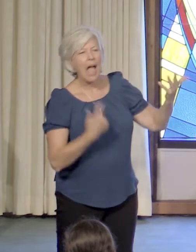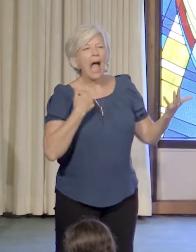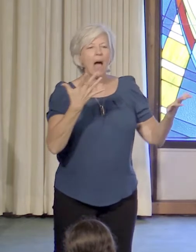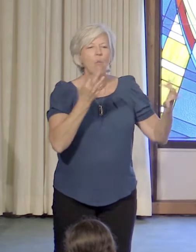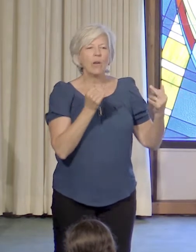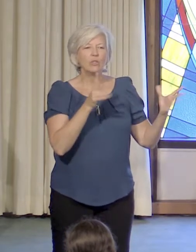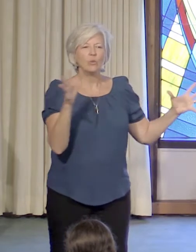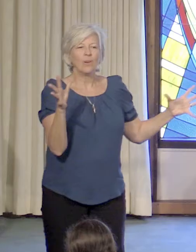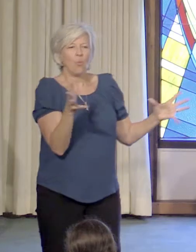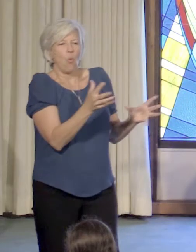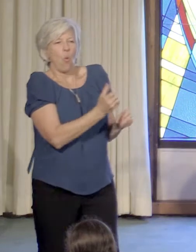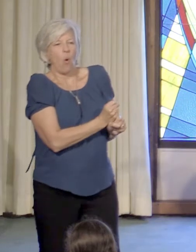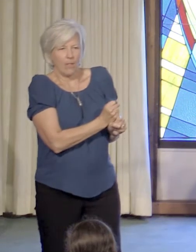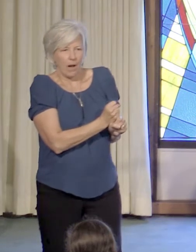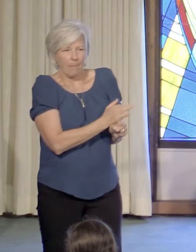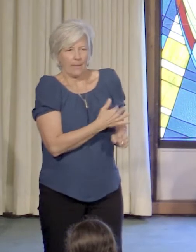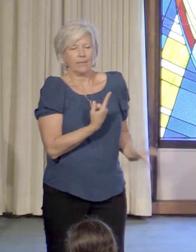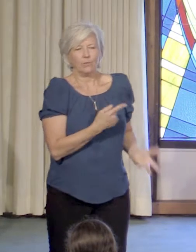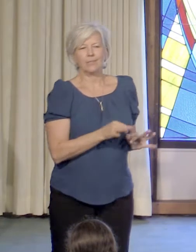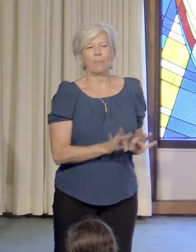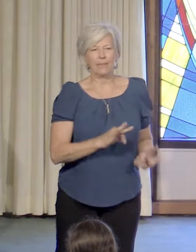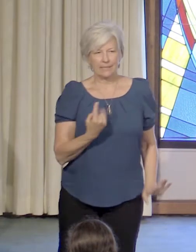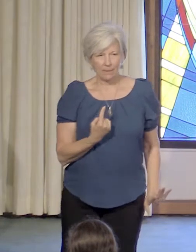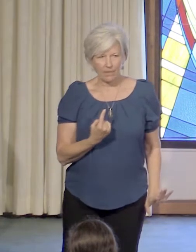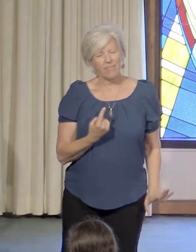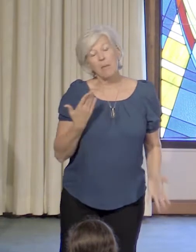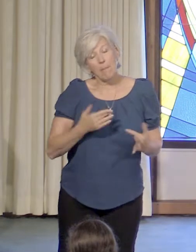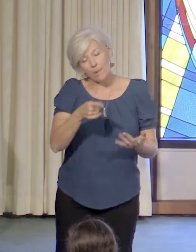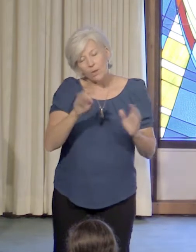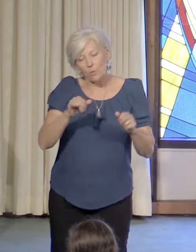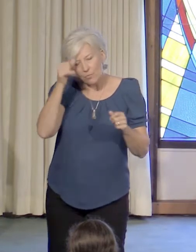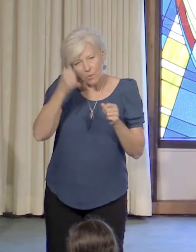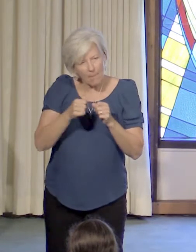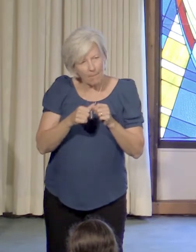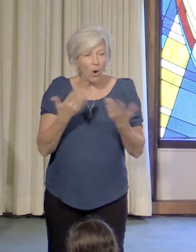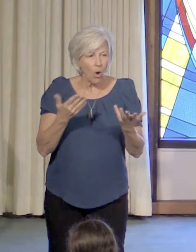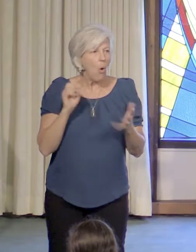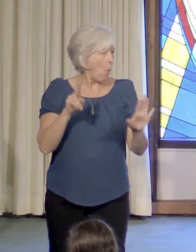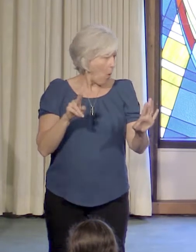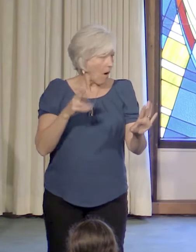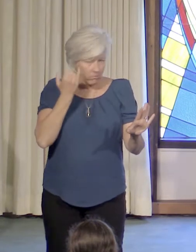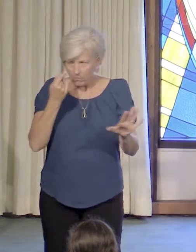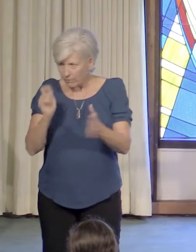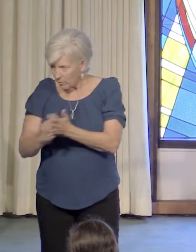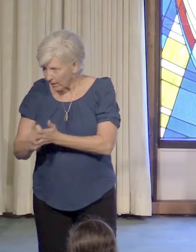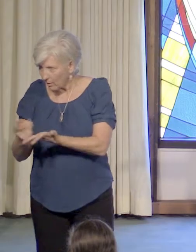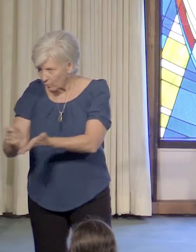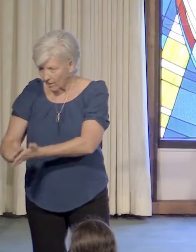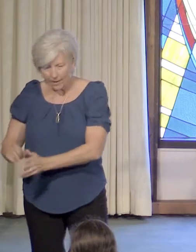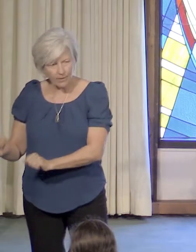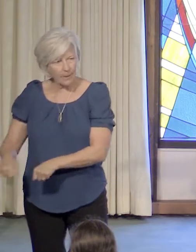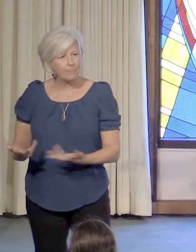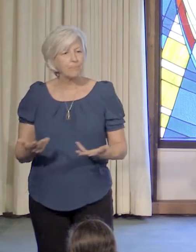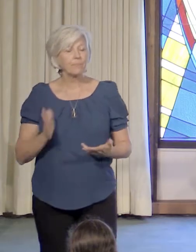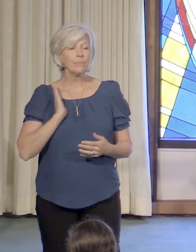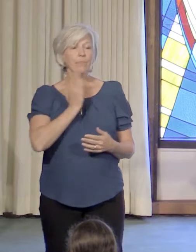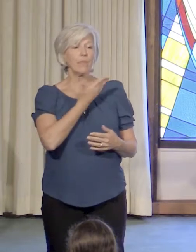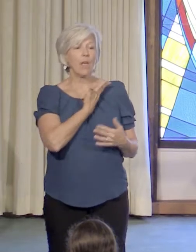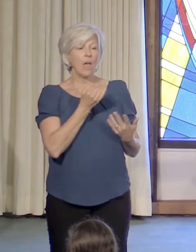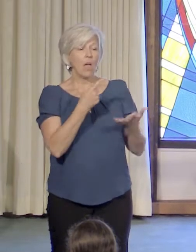into something that's simple and that maybe you can remember, or if you're one of those folks who takes notes, you can write this down. Our working definition